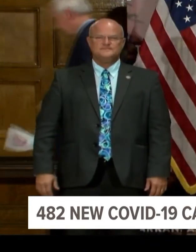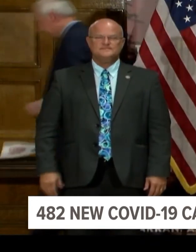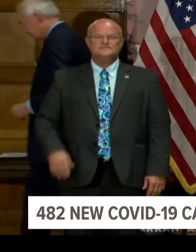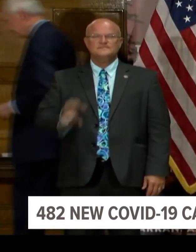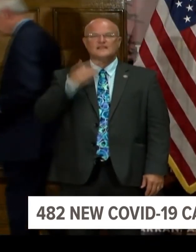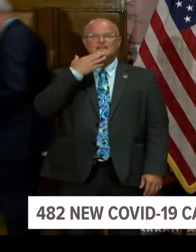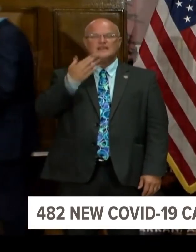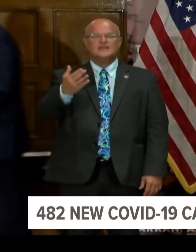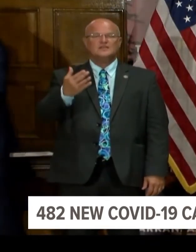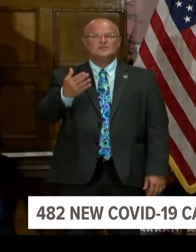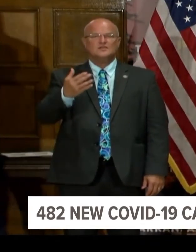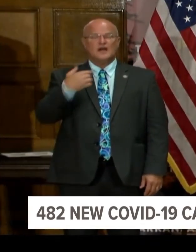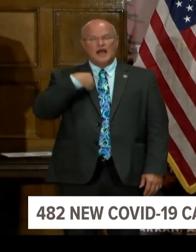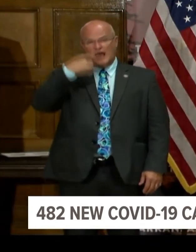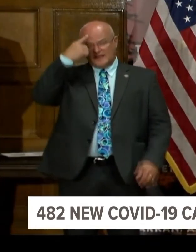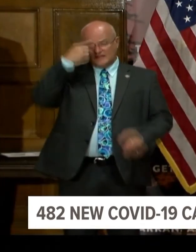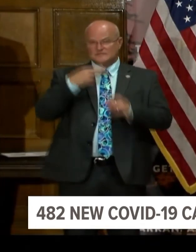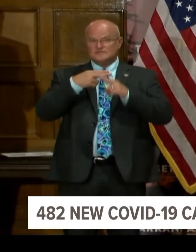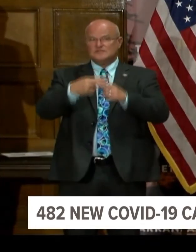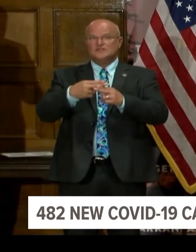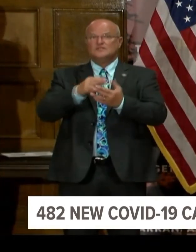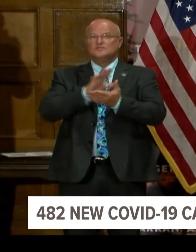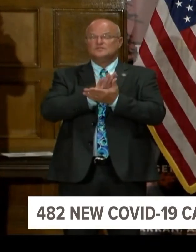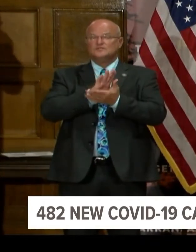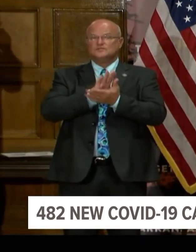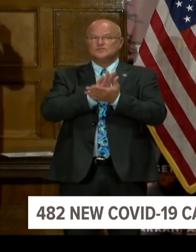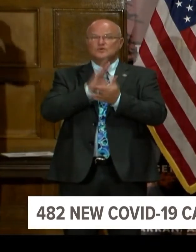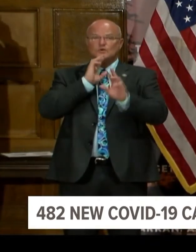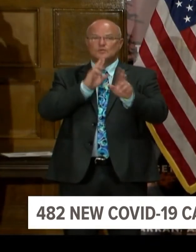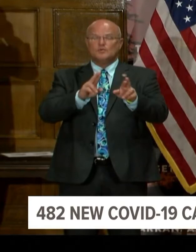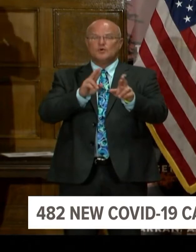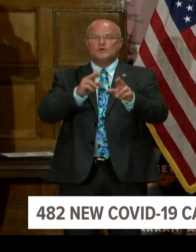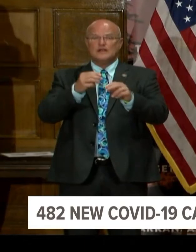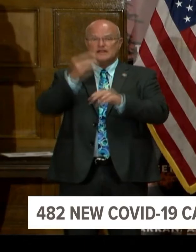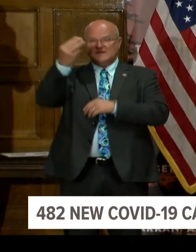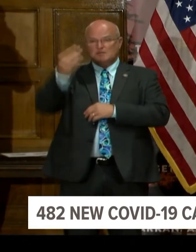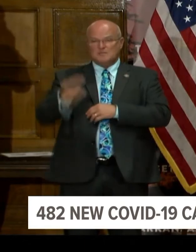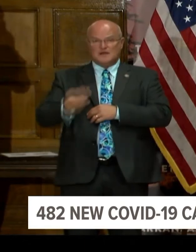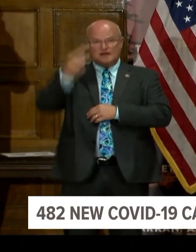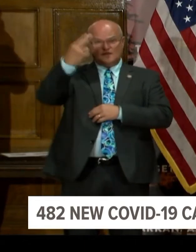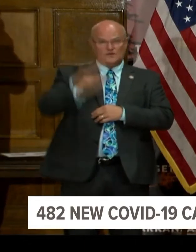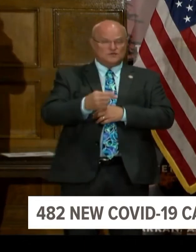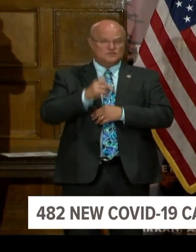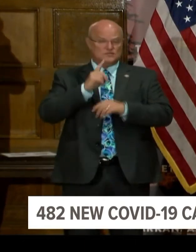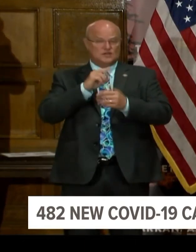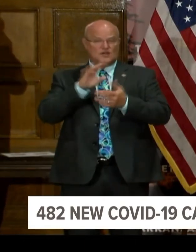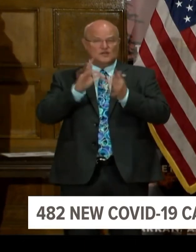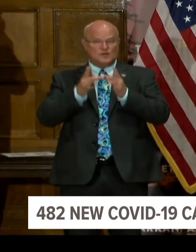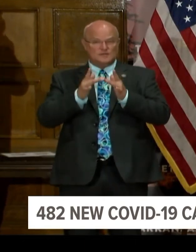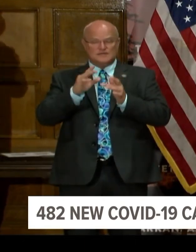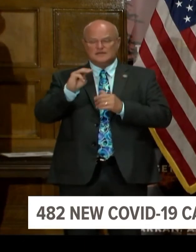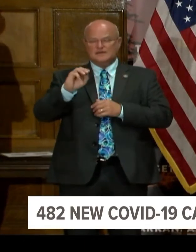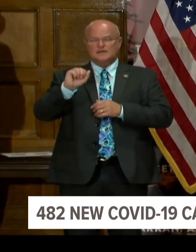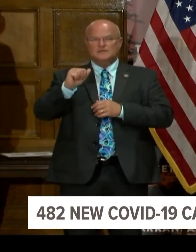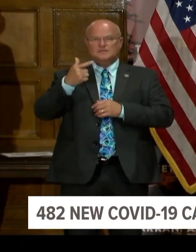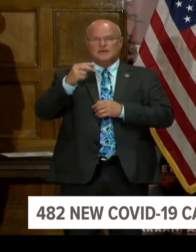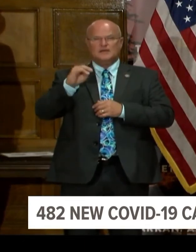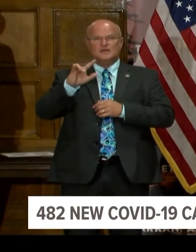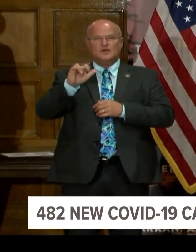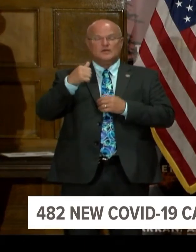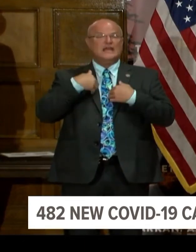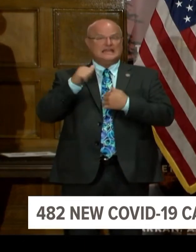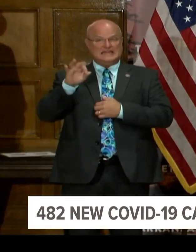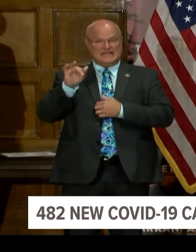Yes, thank you. I think you're referring to the school report that we publish every Monday and Thursday on our website. Magnolia School District did